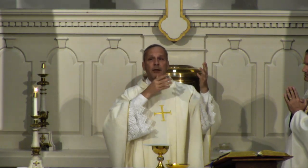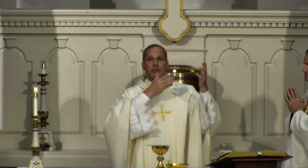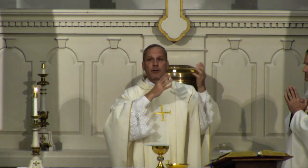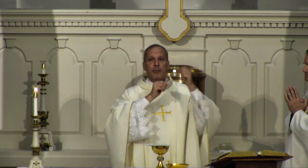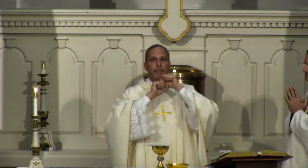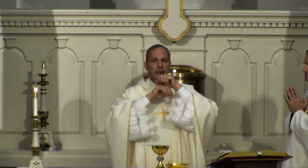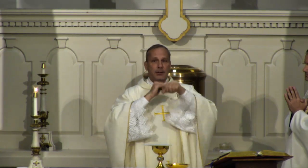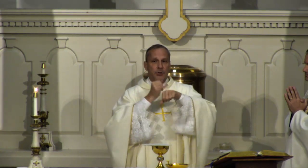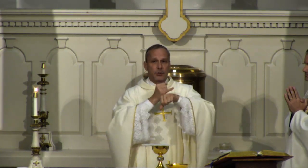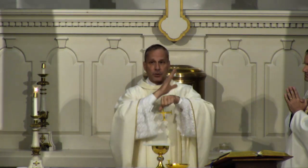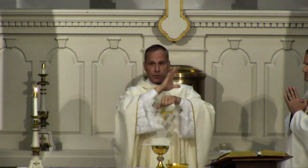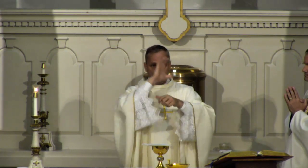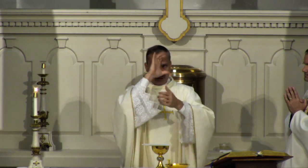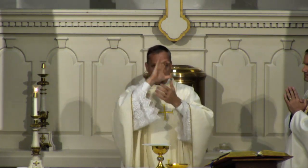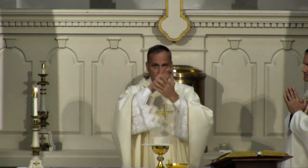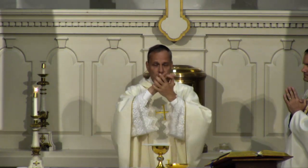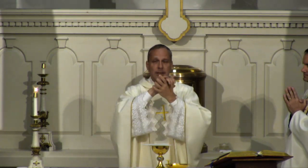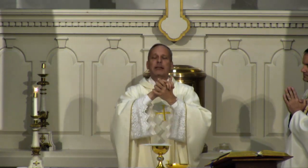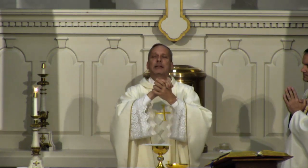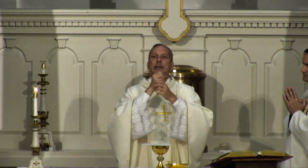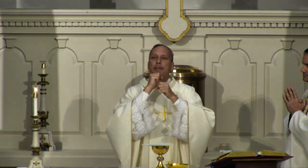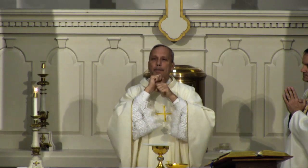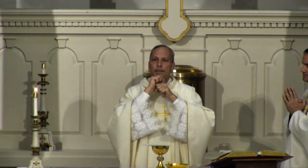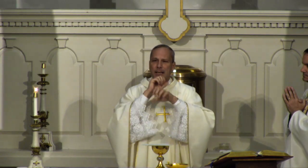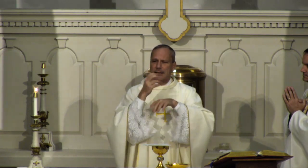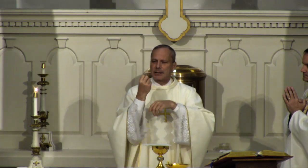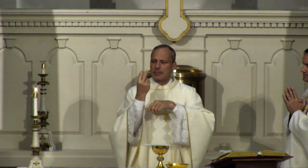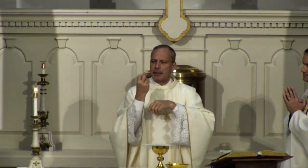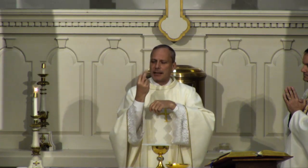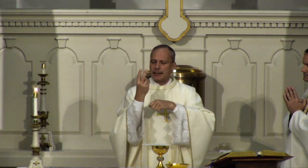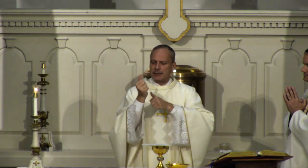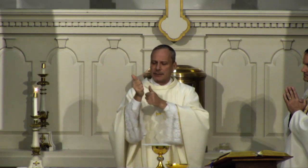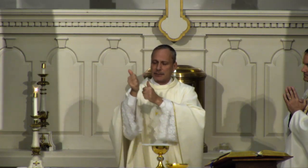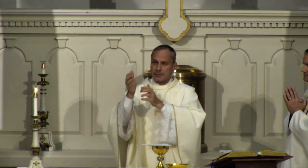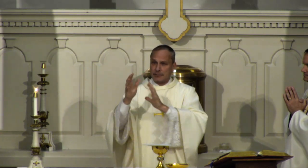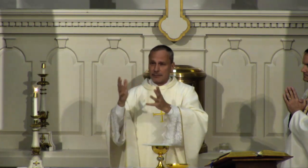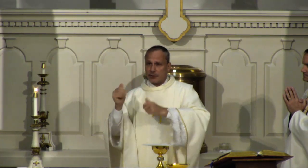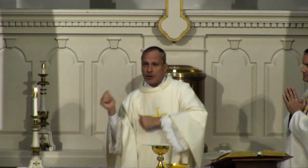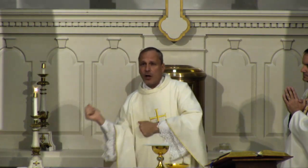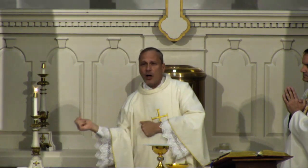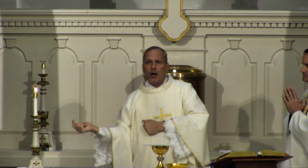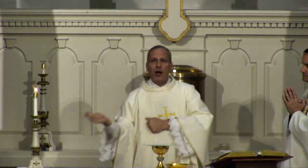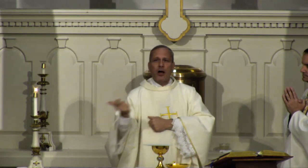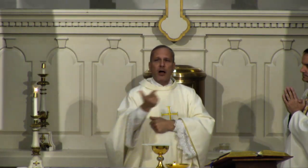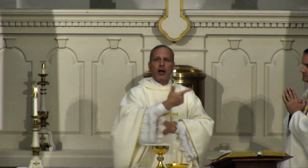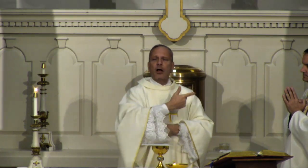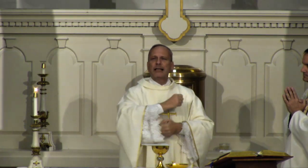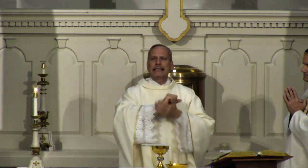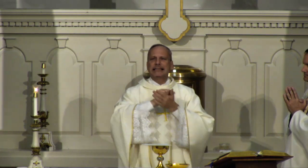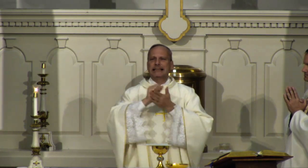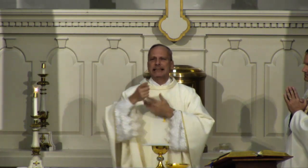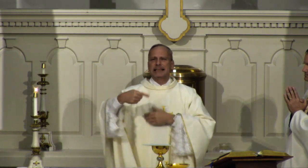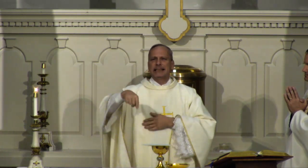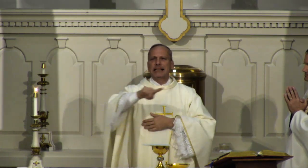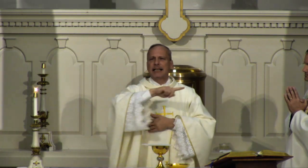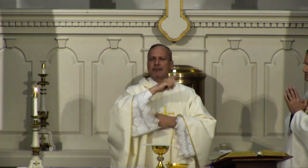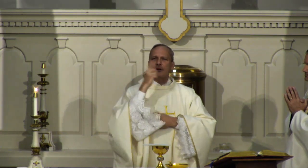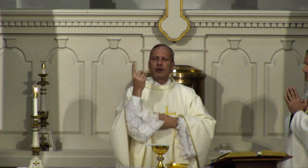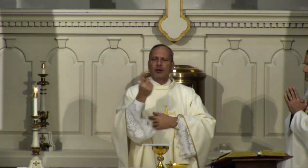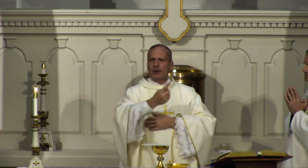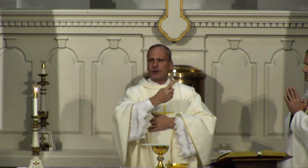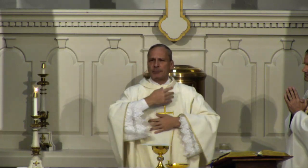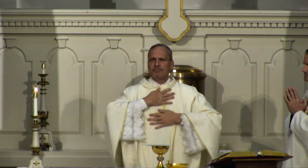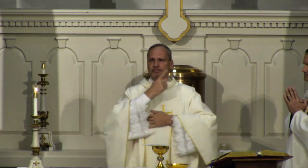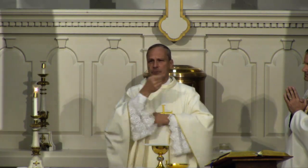Mary, Mother of God, with Blessed Joseph, her spouse, with the blessed apostles, and all the saints